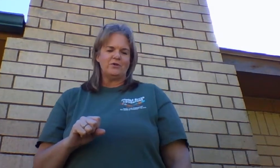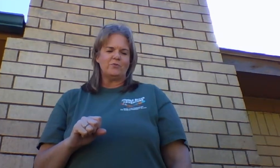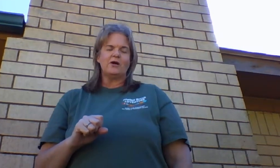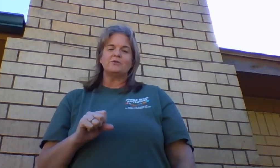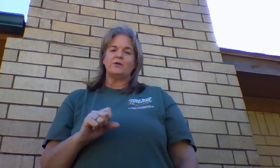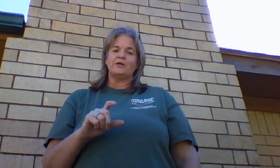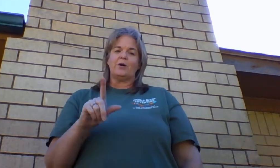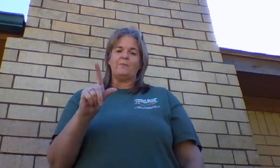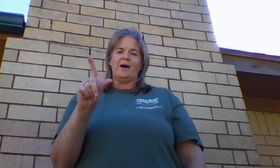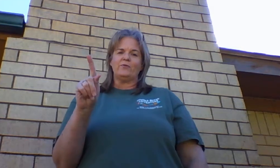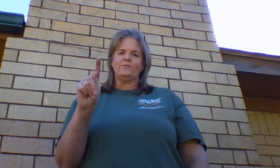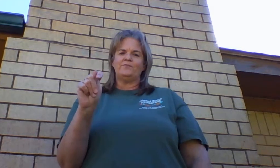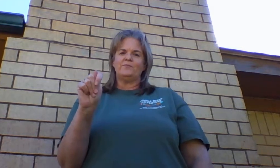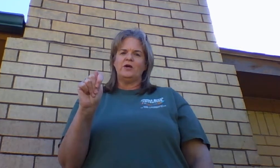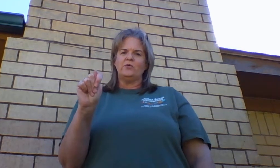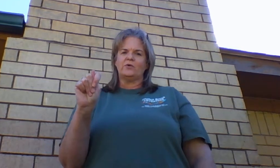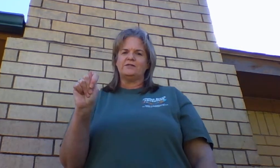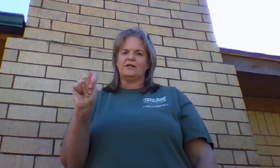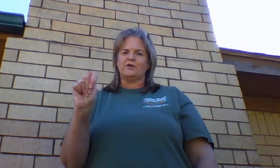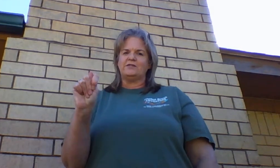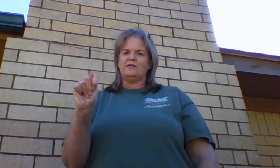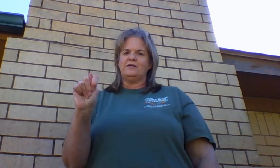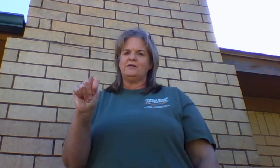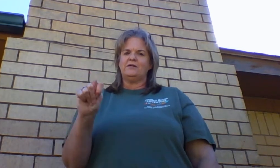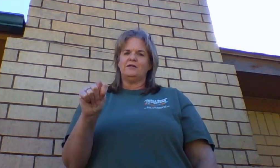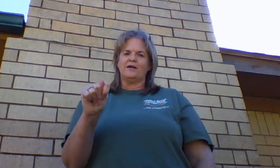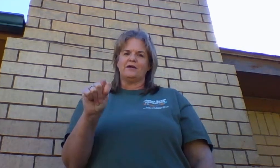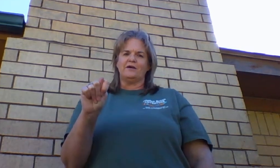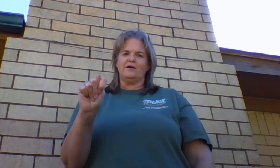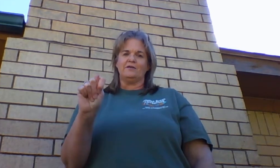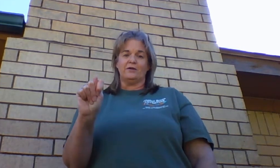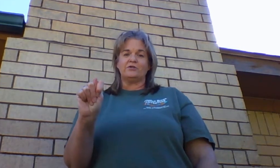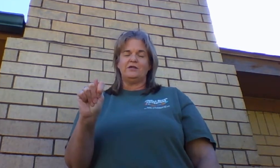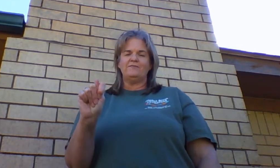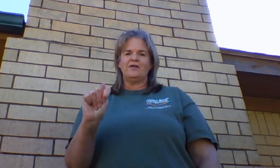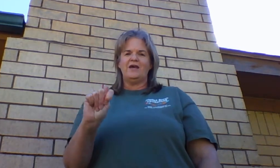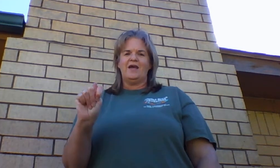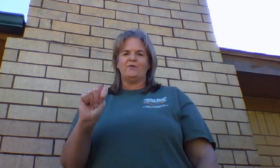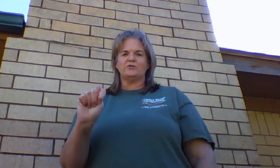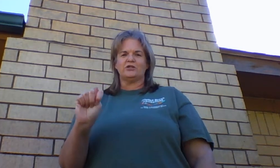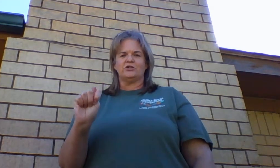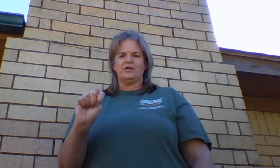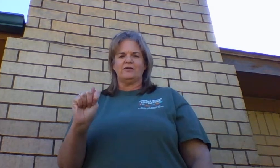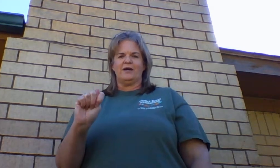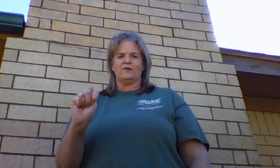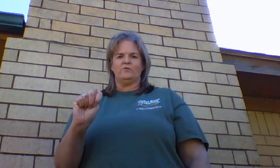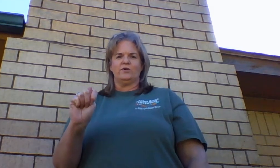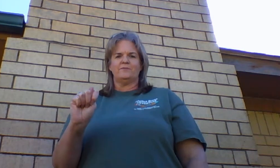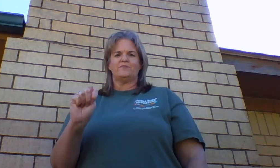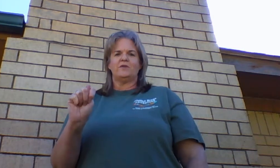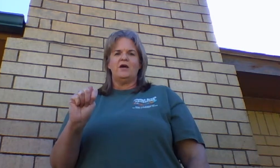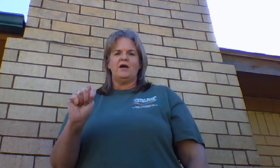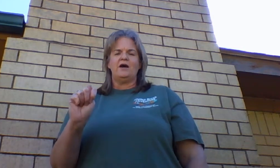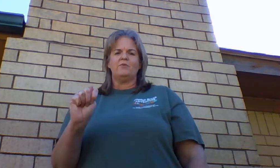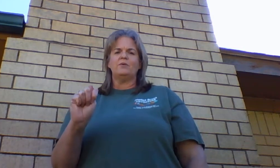also working on bathroom. We're going to take our T, like the letter T, and we're just going to shake it back and forth. Most